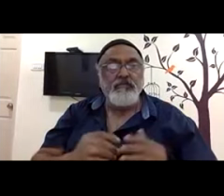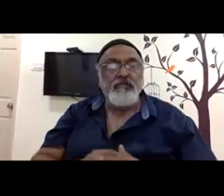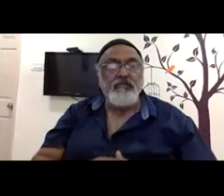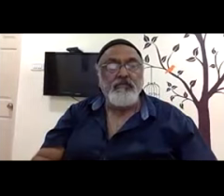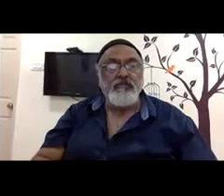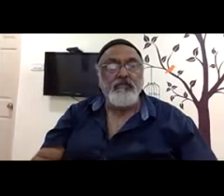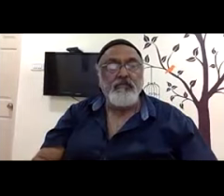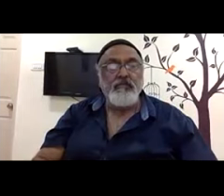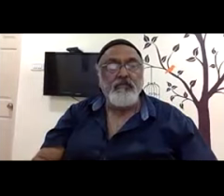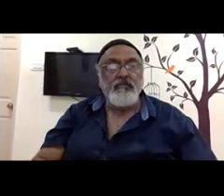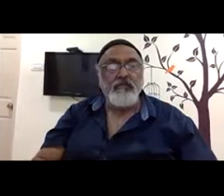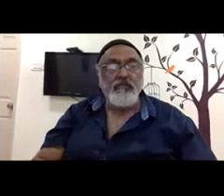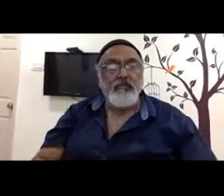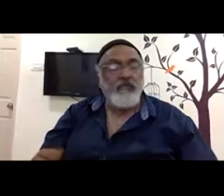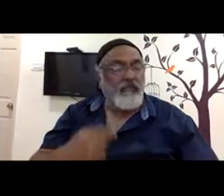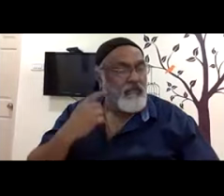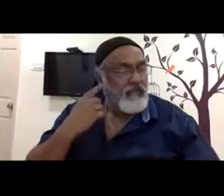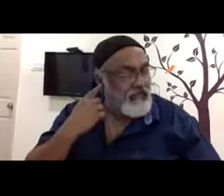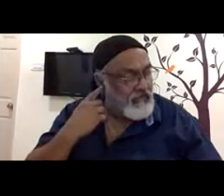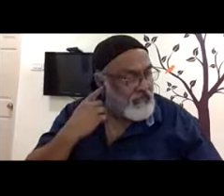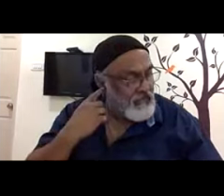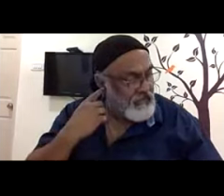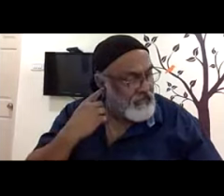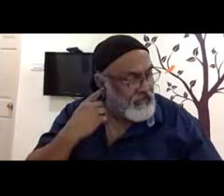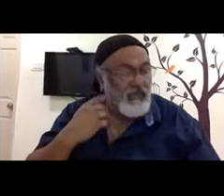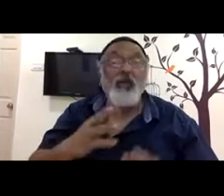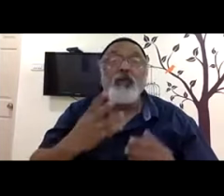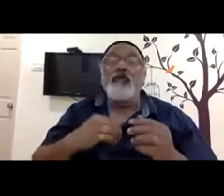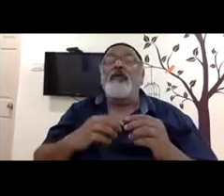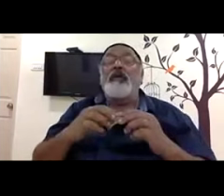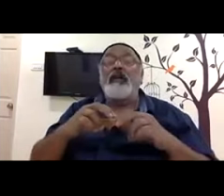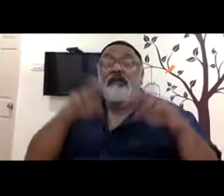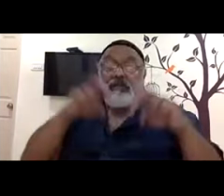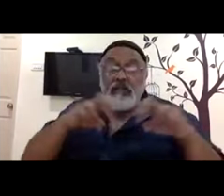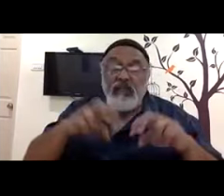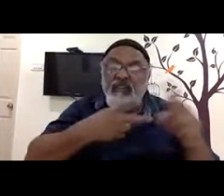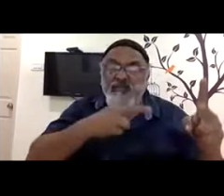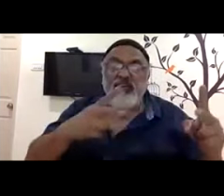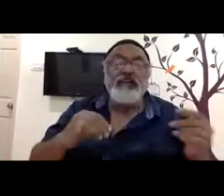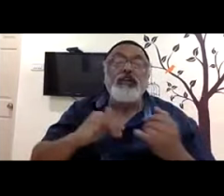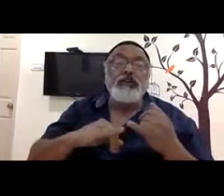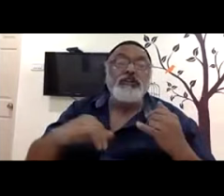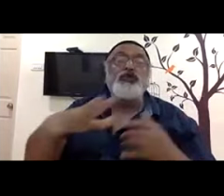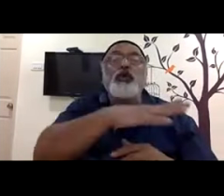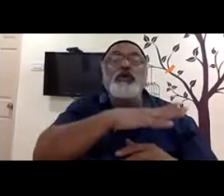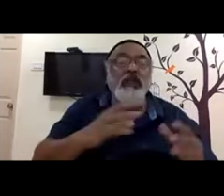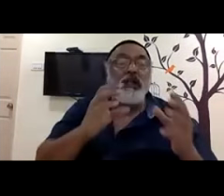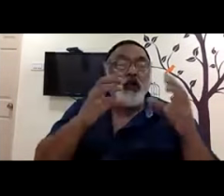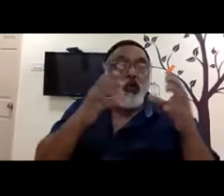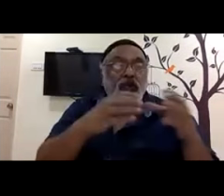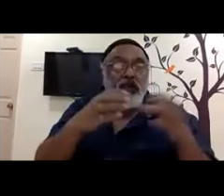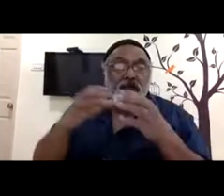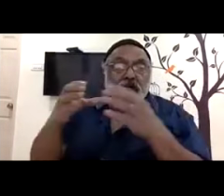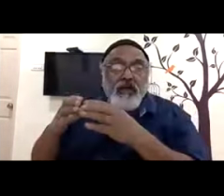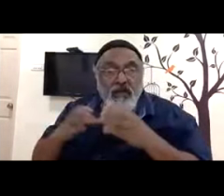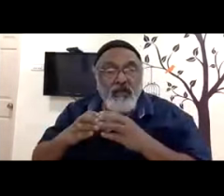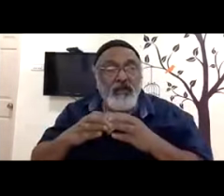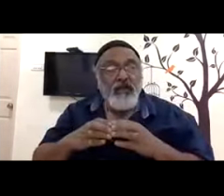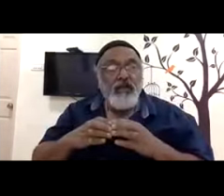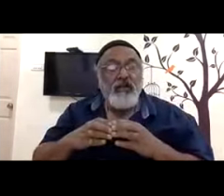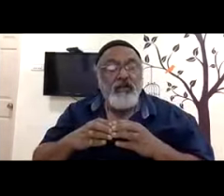different social units, it's basically social research. Any questions for now? I